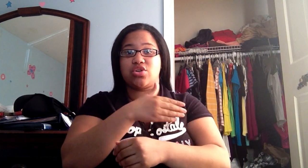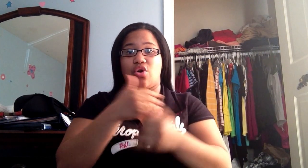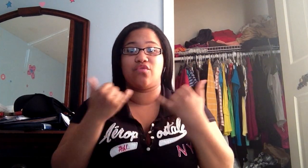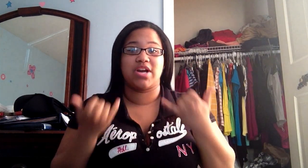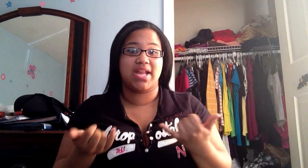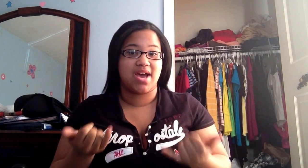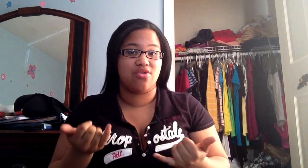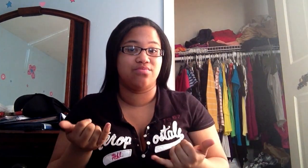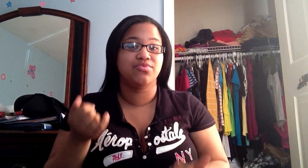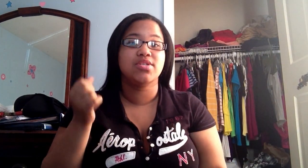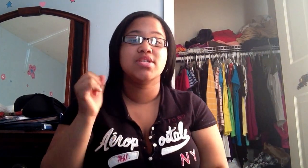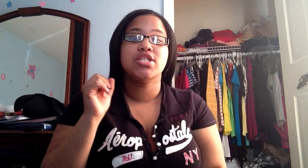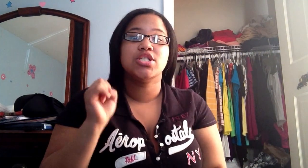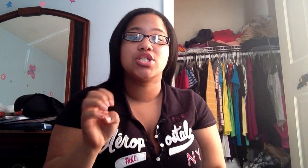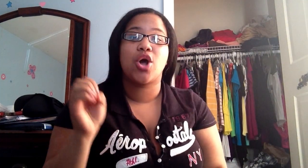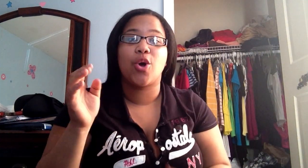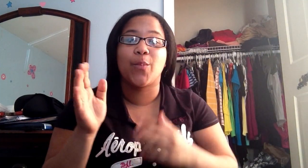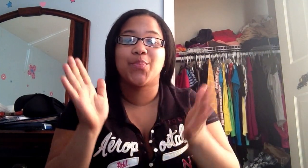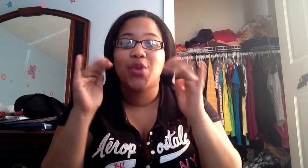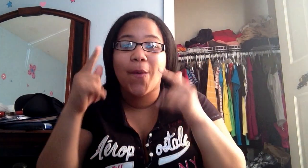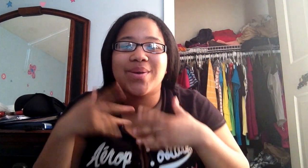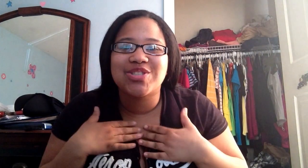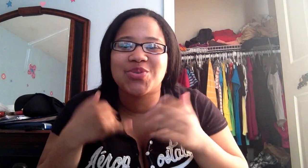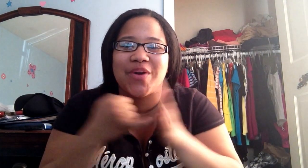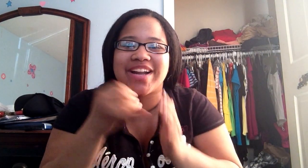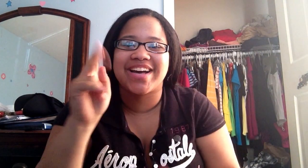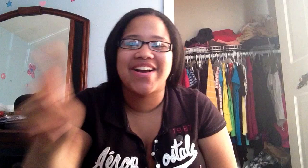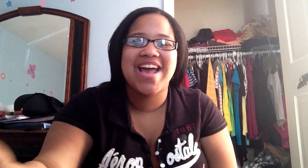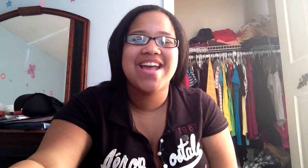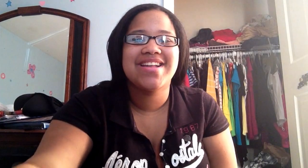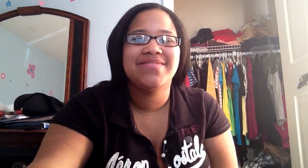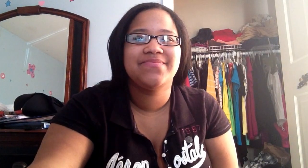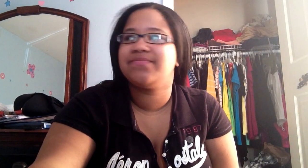dog right now. Dog, Hobie Joy, okay?